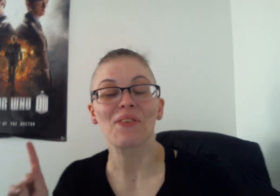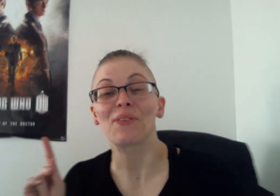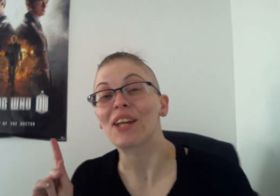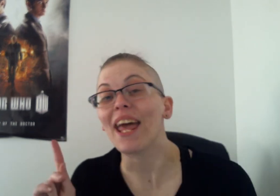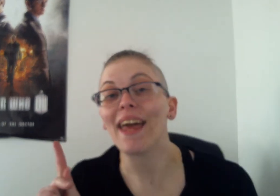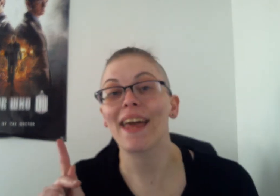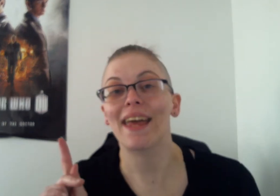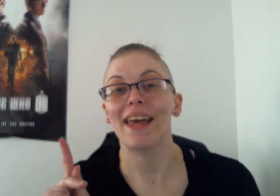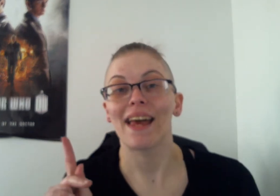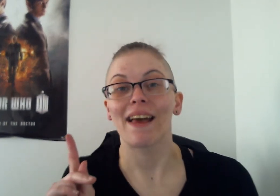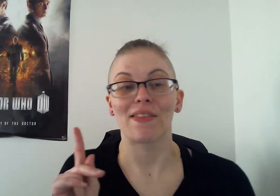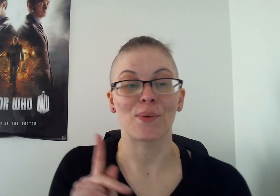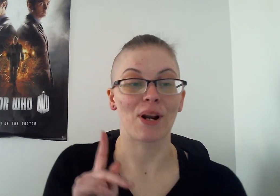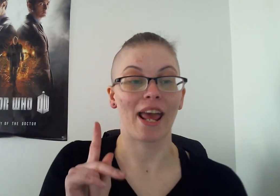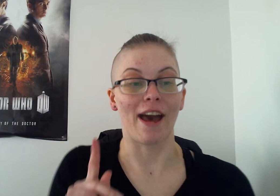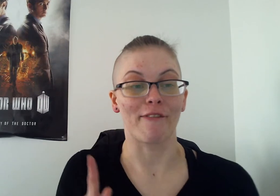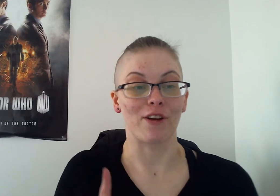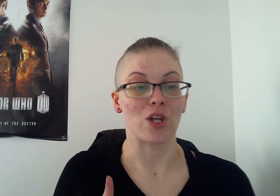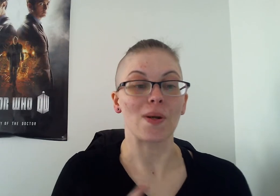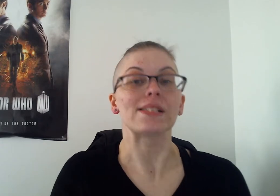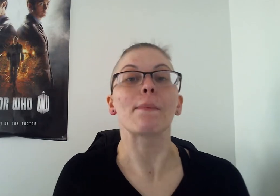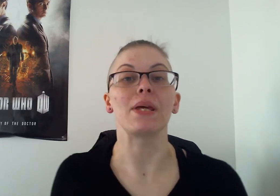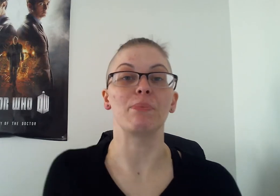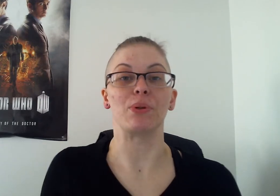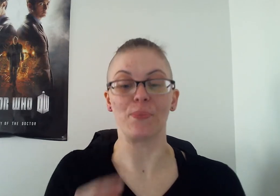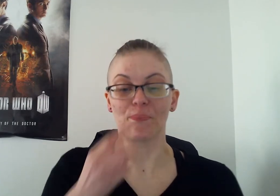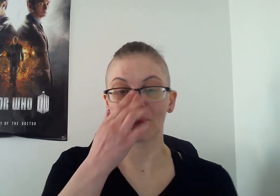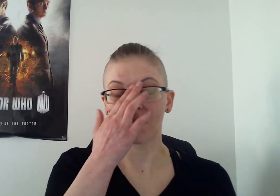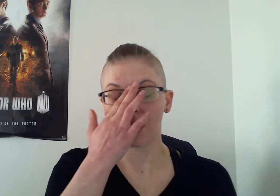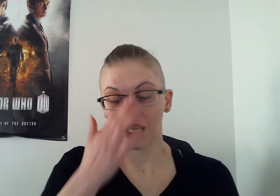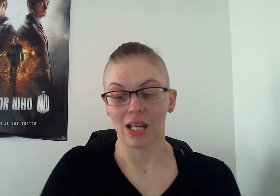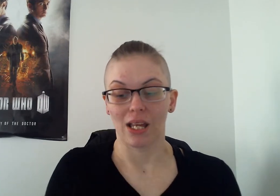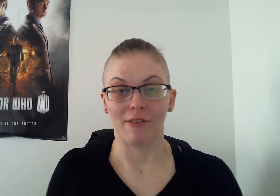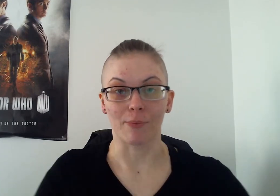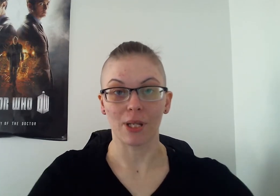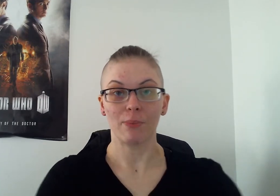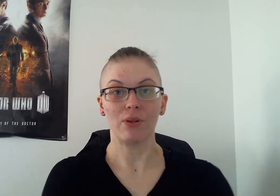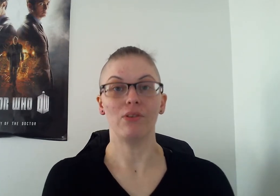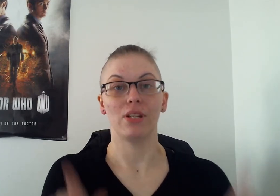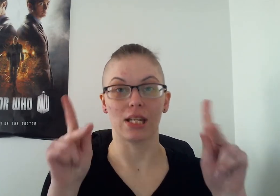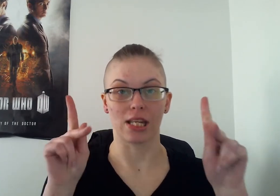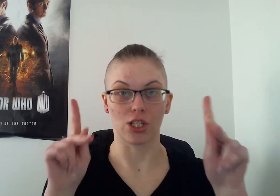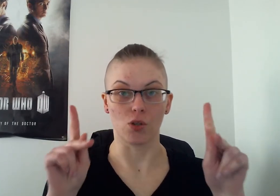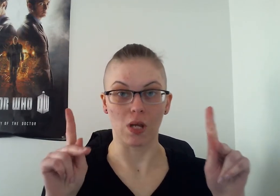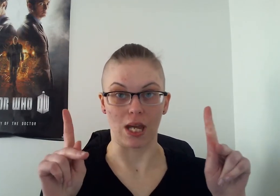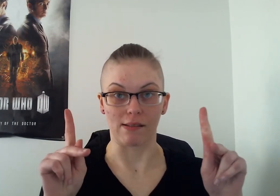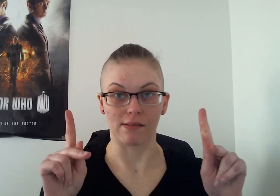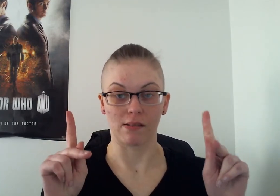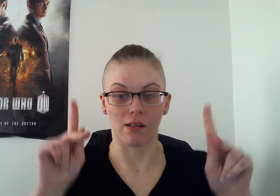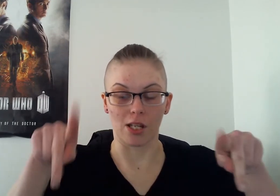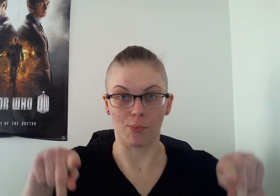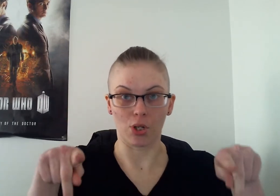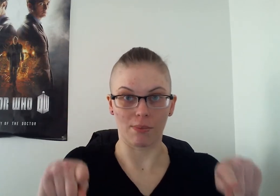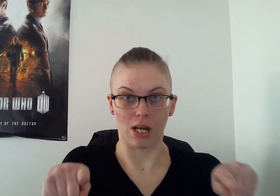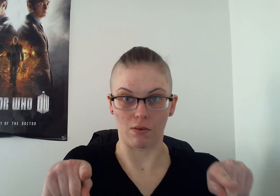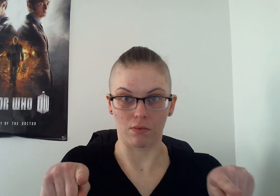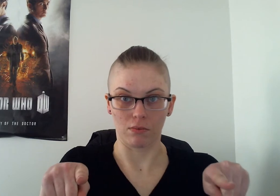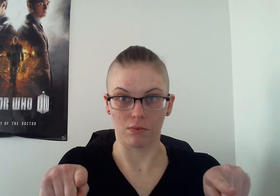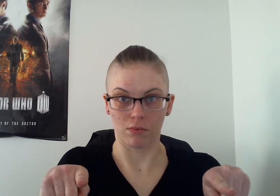For K, the word I have for you is people. For people, you take two Ks, you point them down so